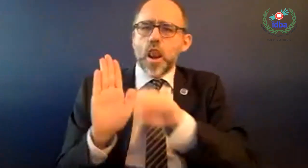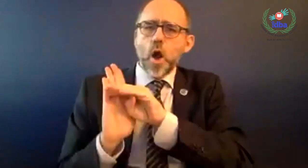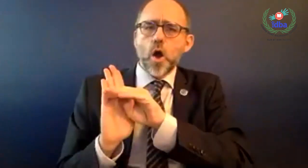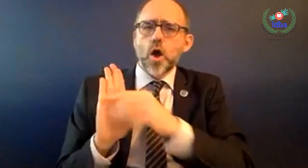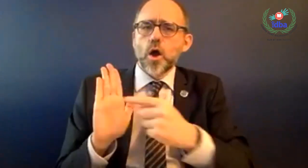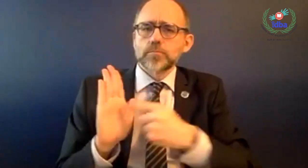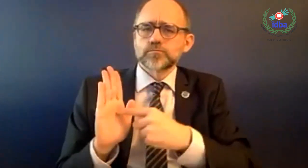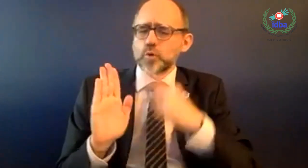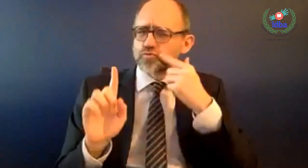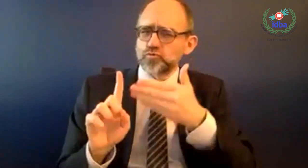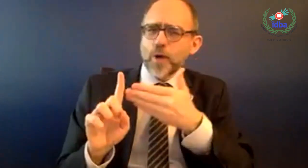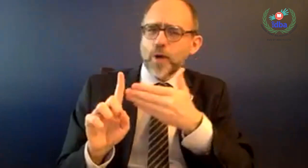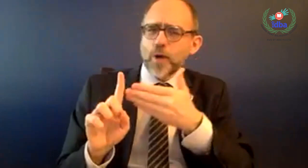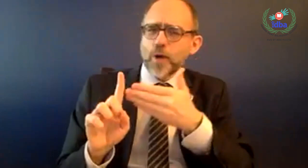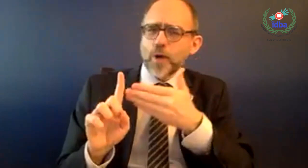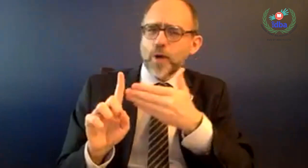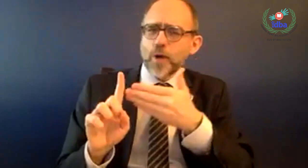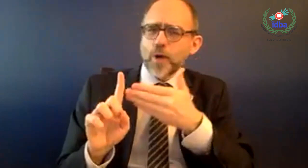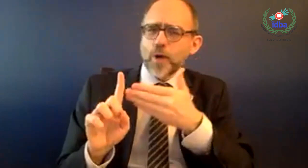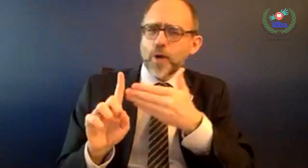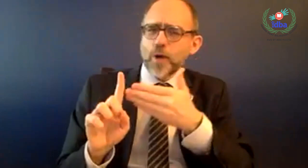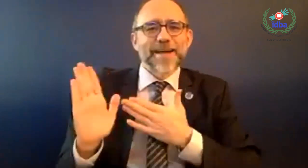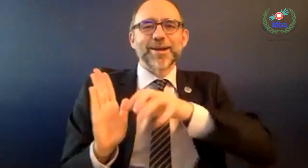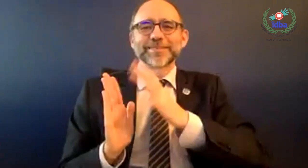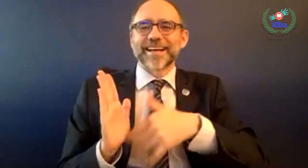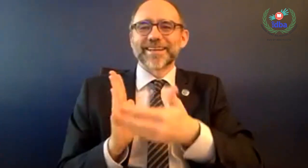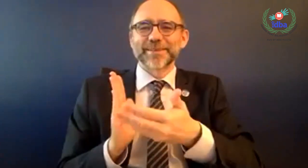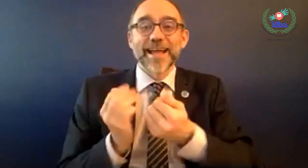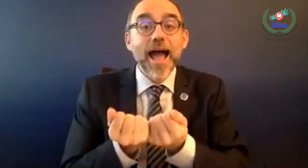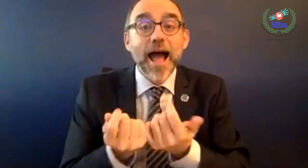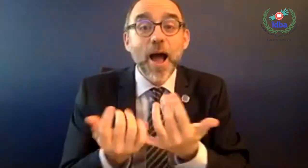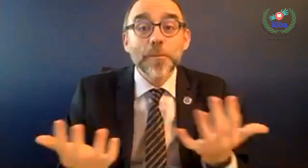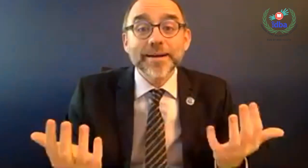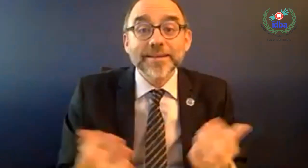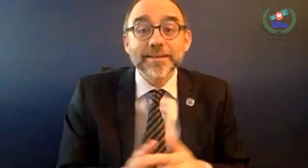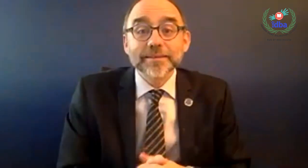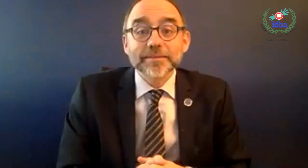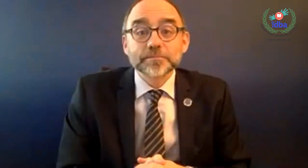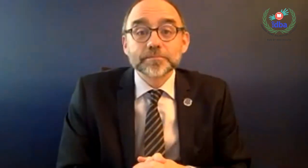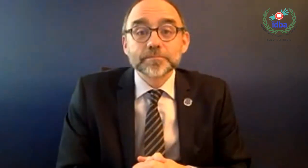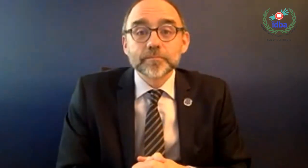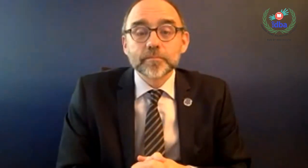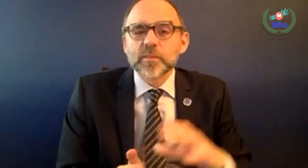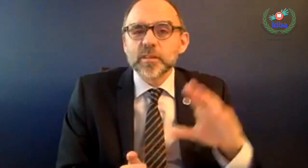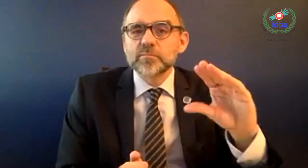governments have have the law to recognize their own country's sign language? How many of